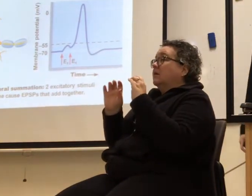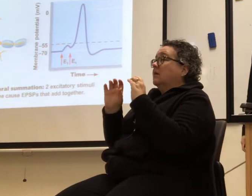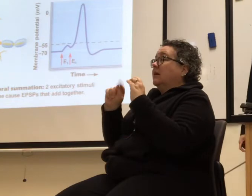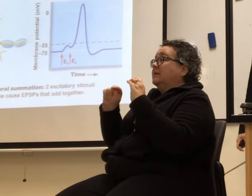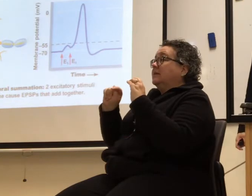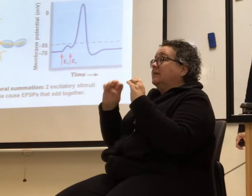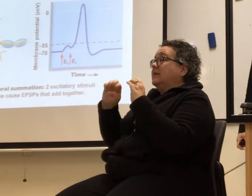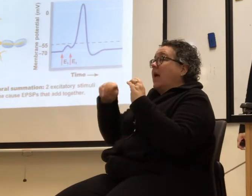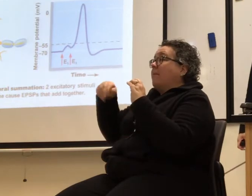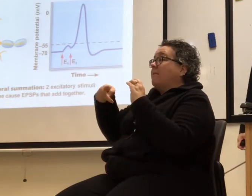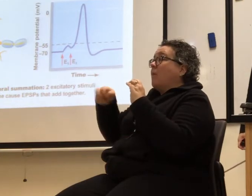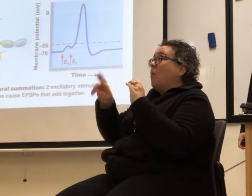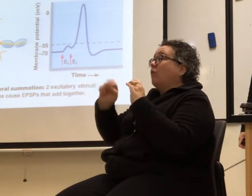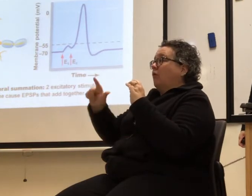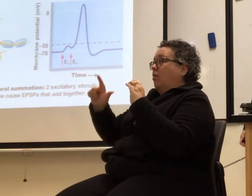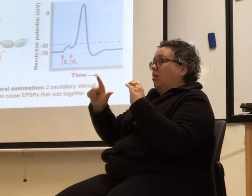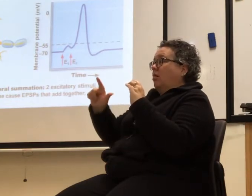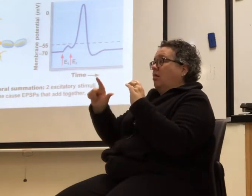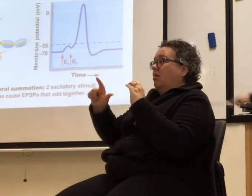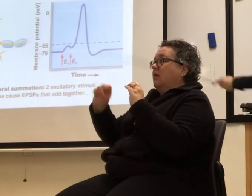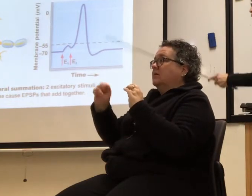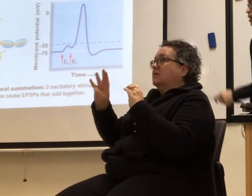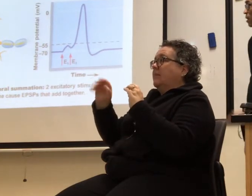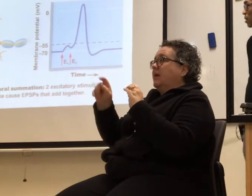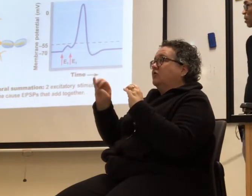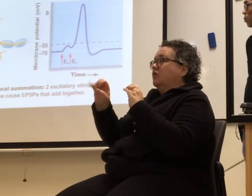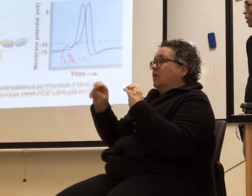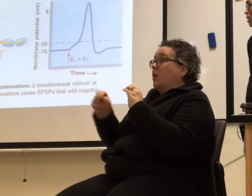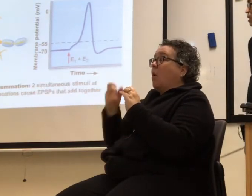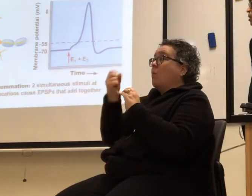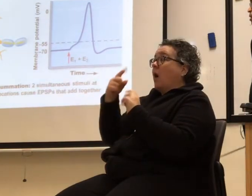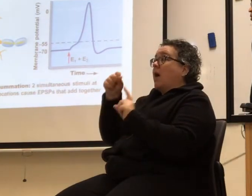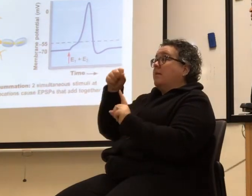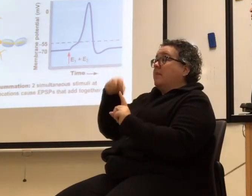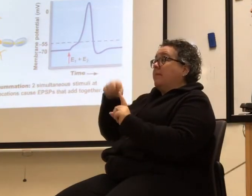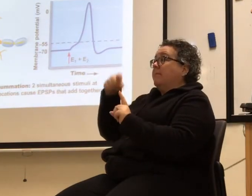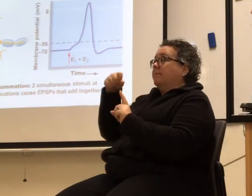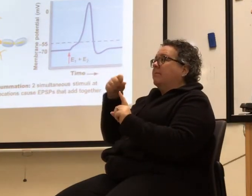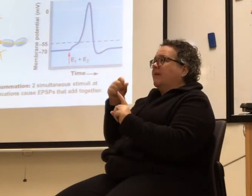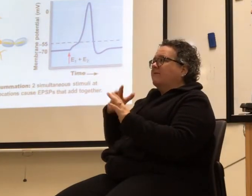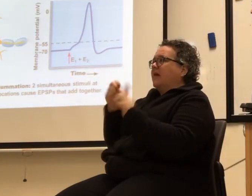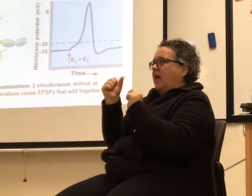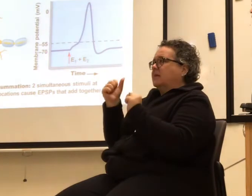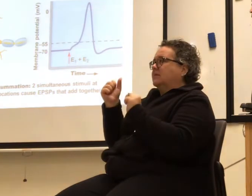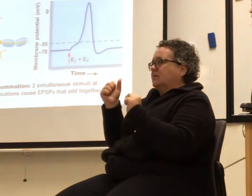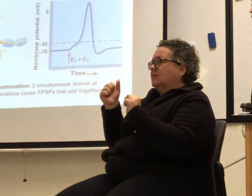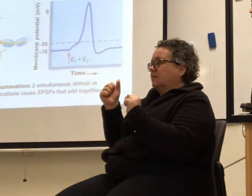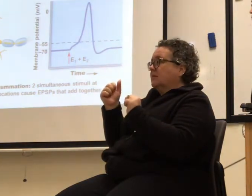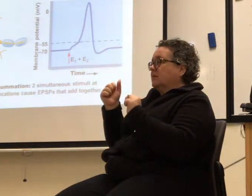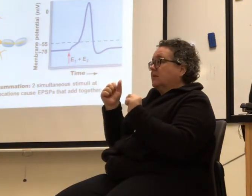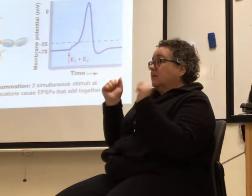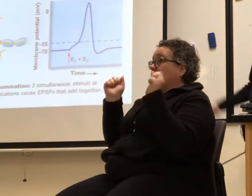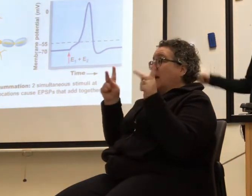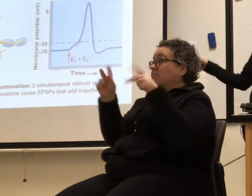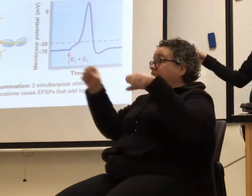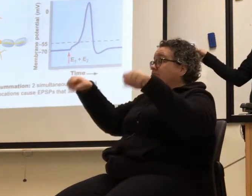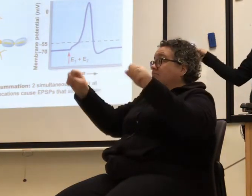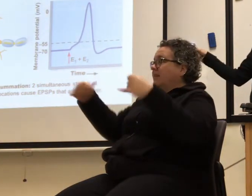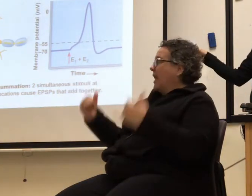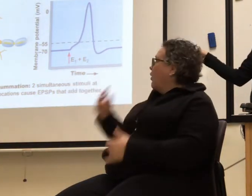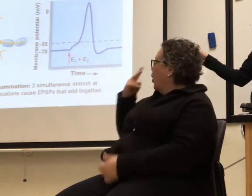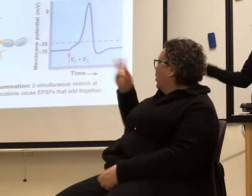temporal summation, right? 1 input firing quickly. Okay. Yeah, look at this